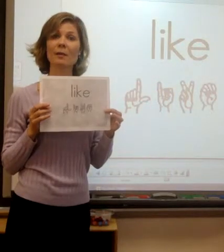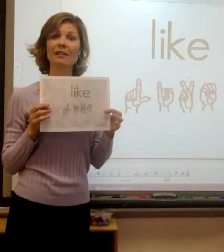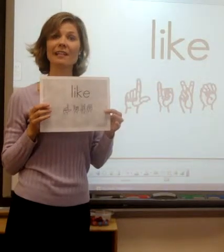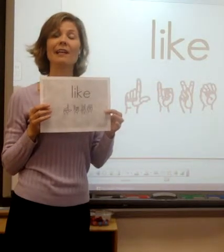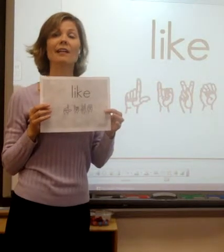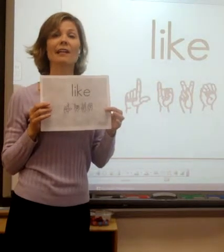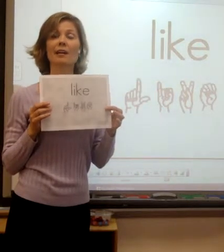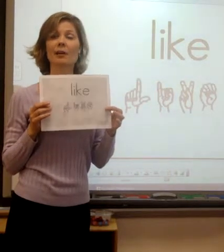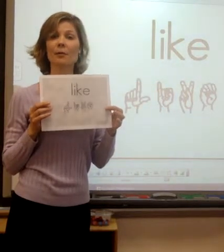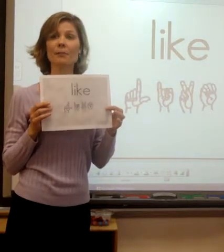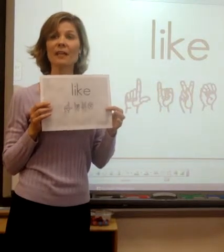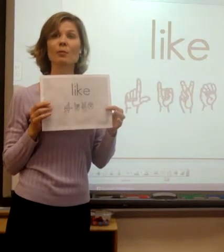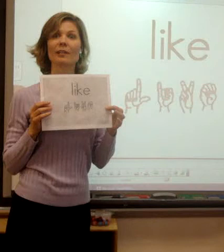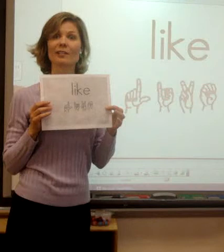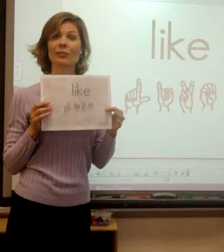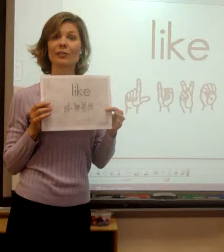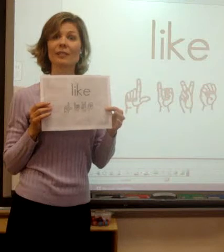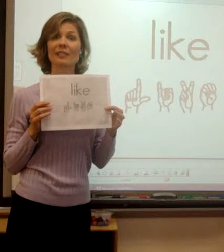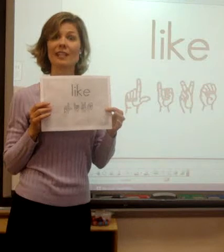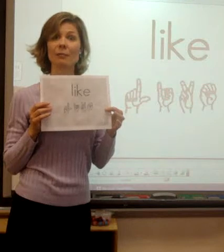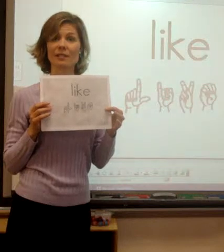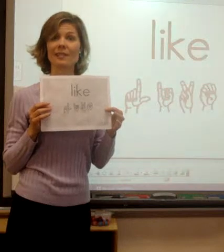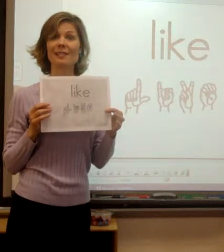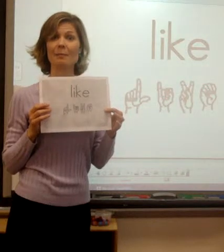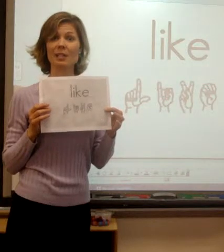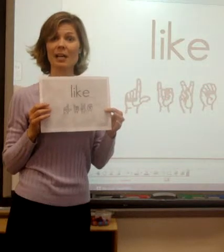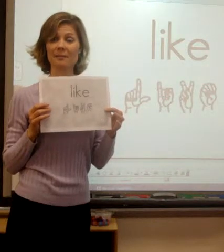spelling as well as learning the sight words at the same time.